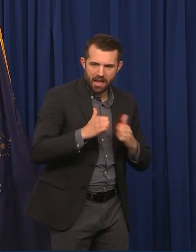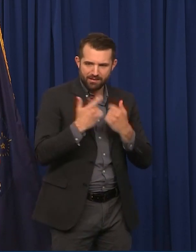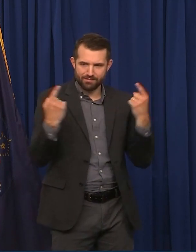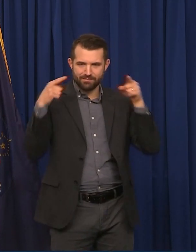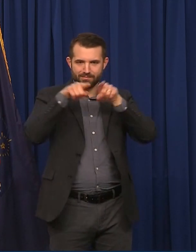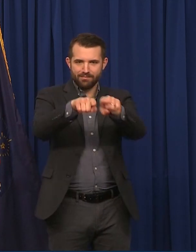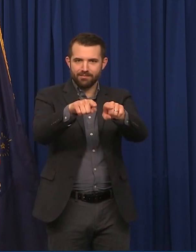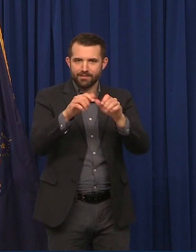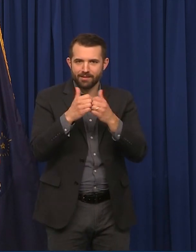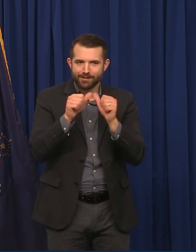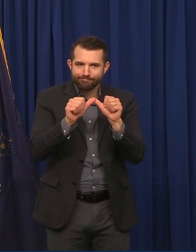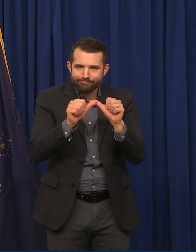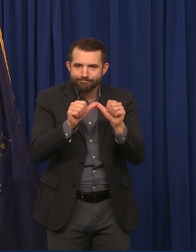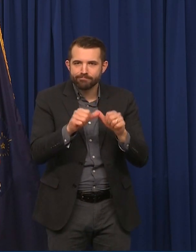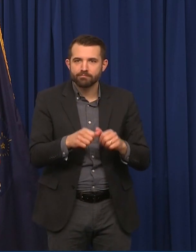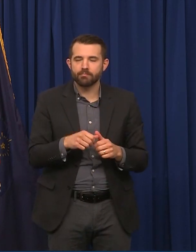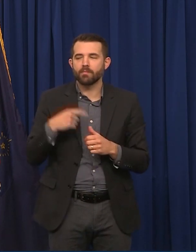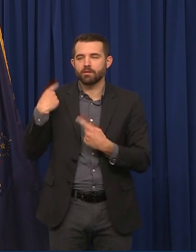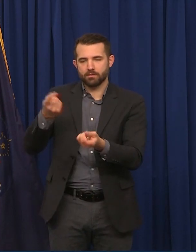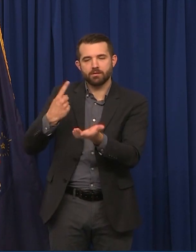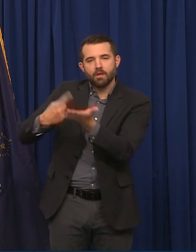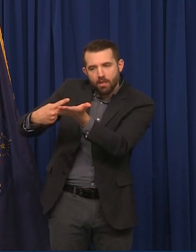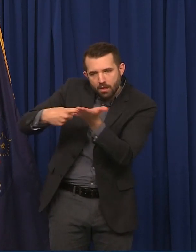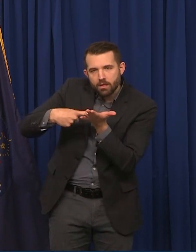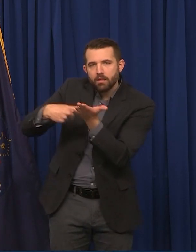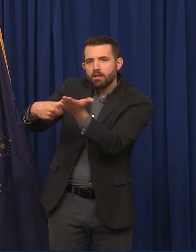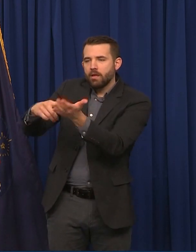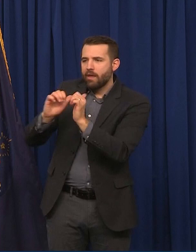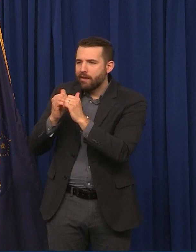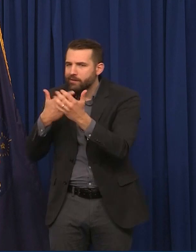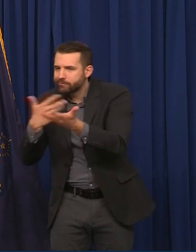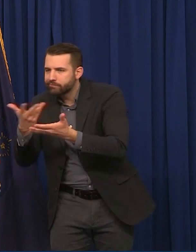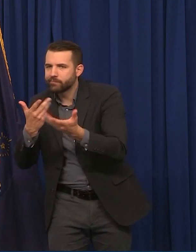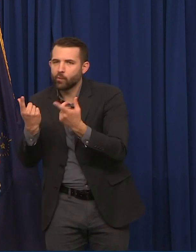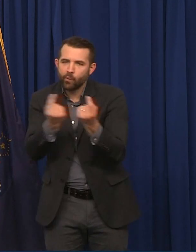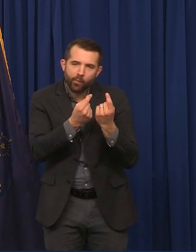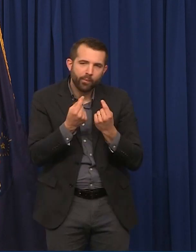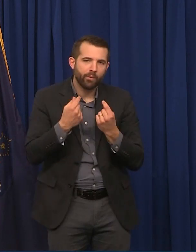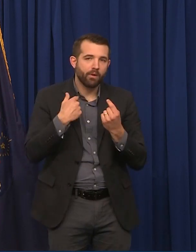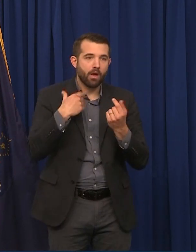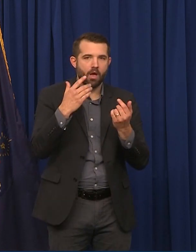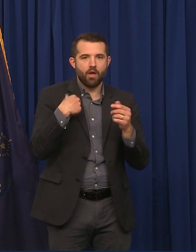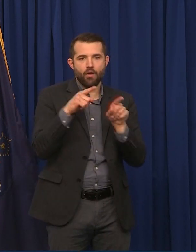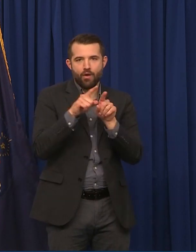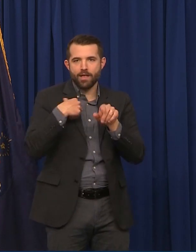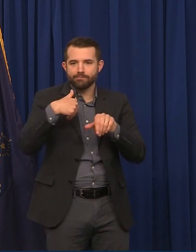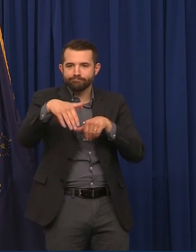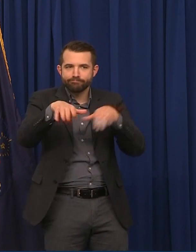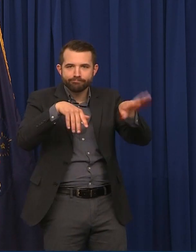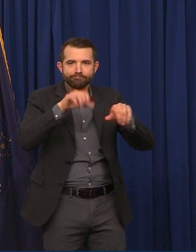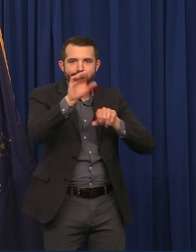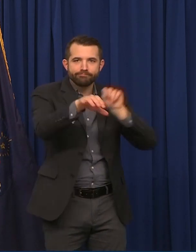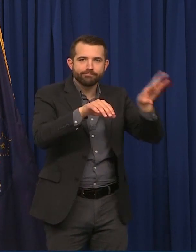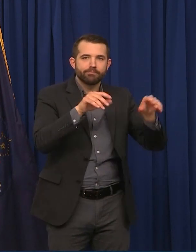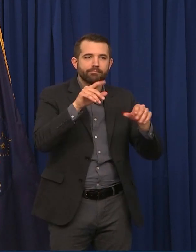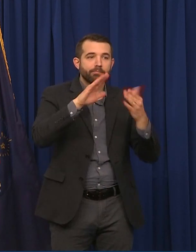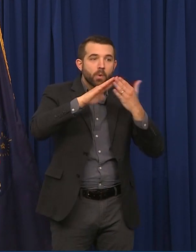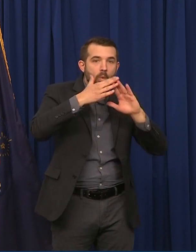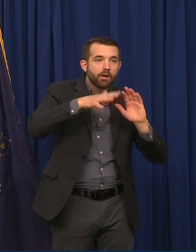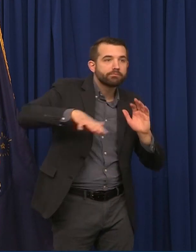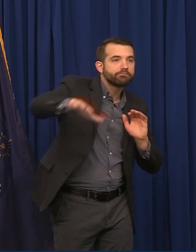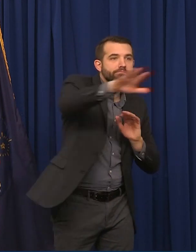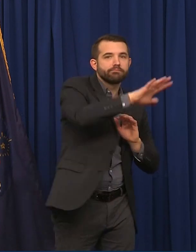deploying resources to the most vulnerable folks. I would refer you to have a discussion with her about some